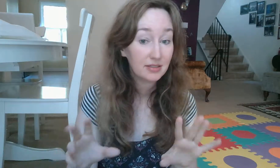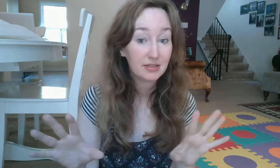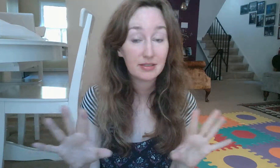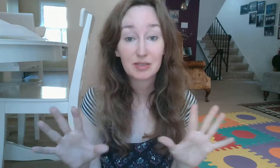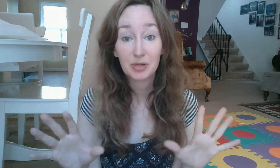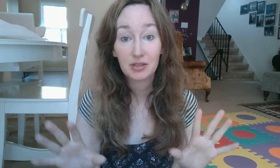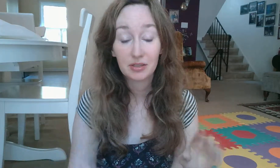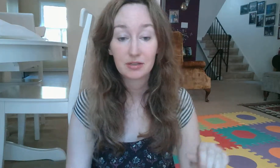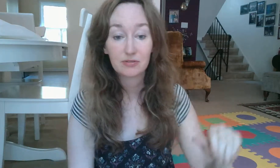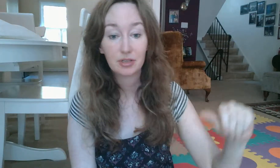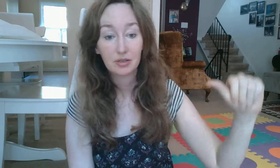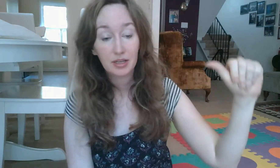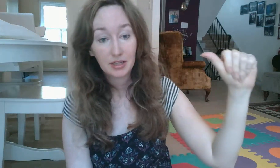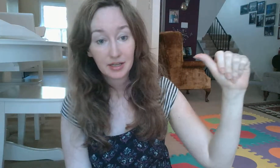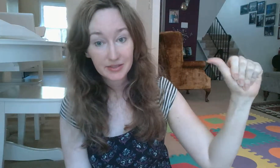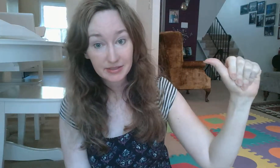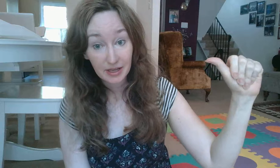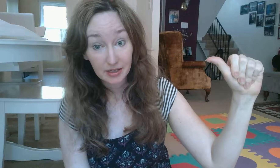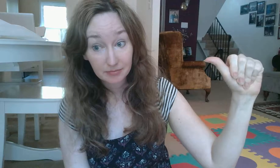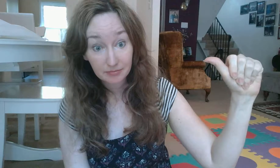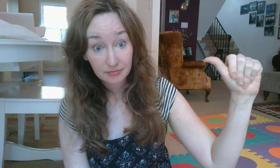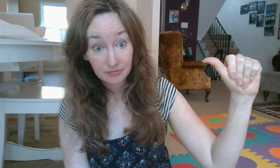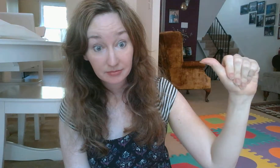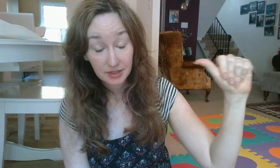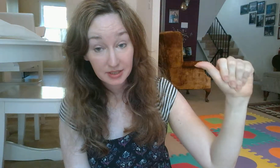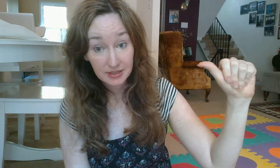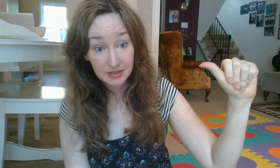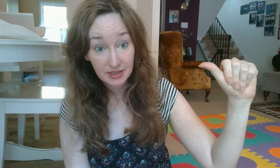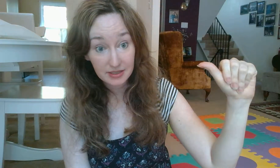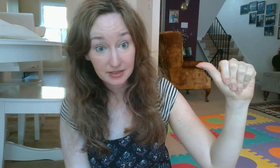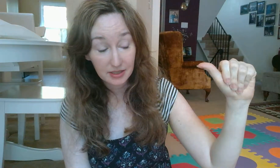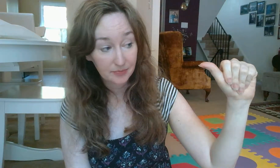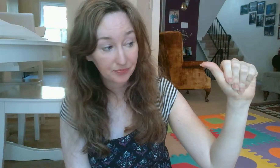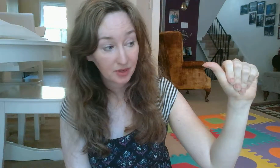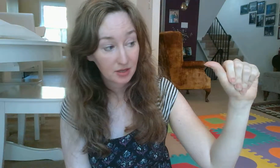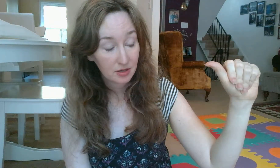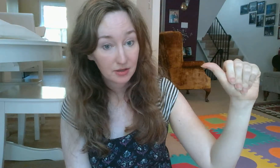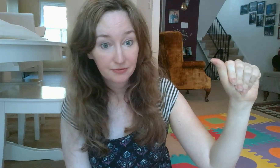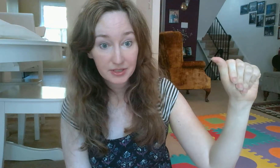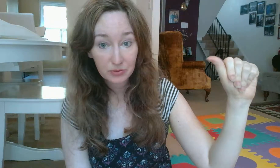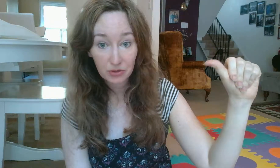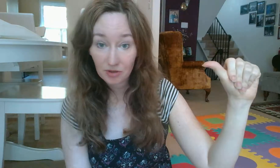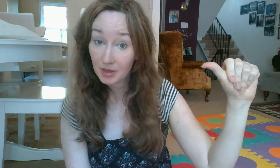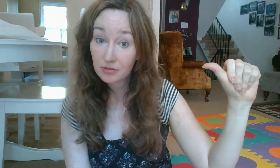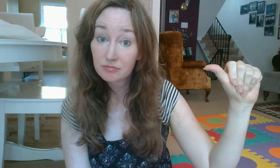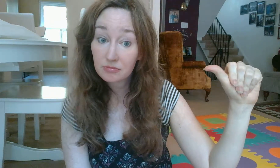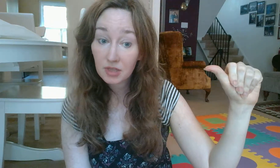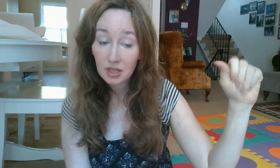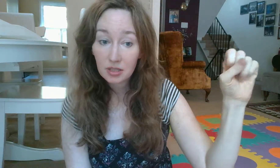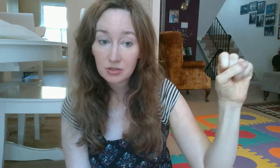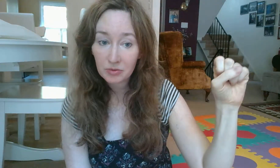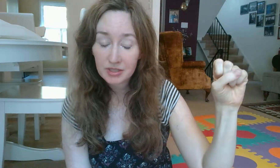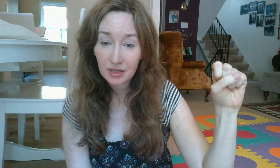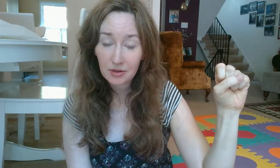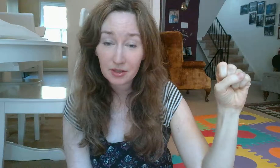just to explain the letters for you, this is A. It's just fist with your thumb out. You don't want to tuck your thumb